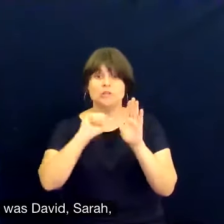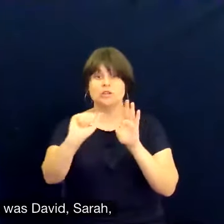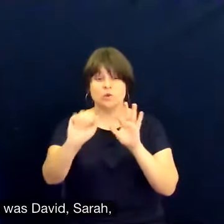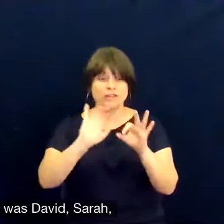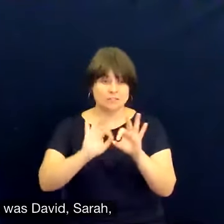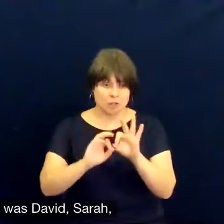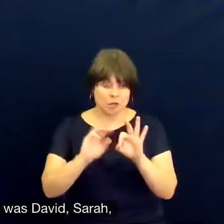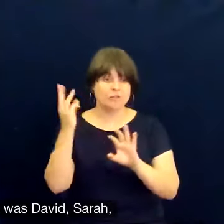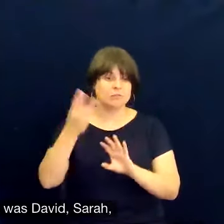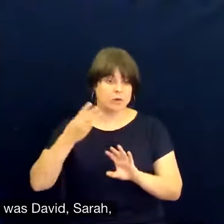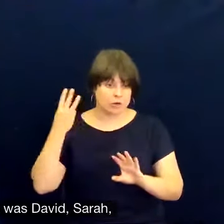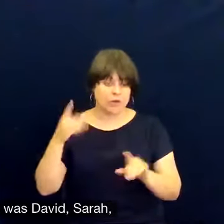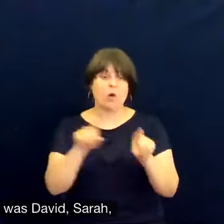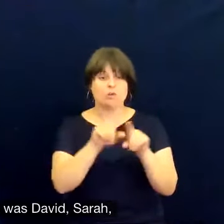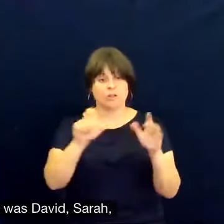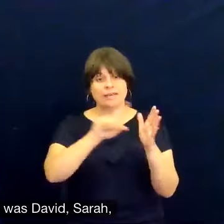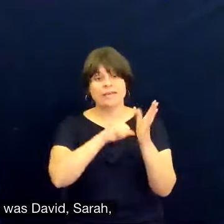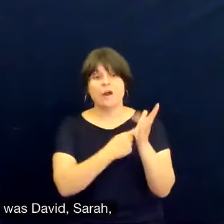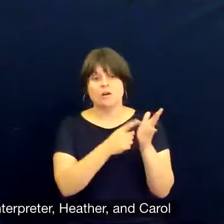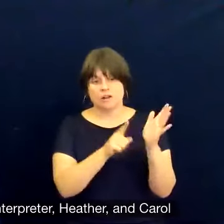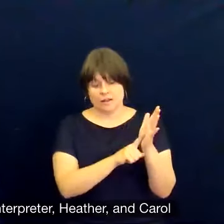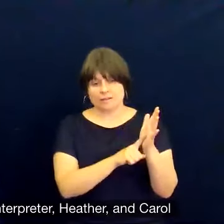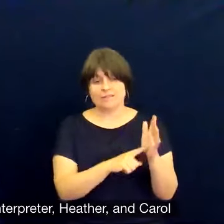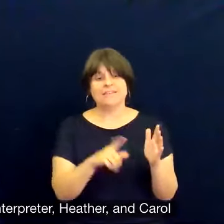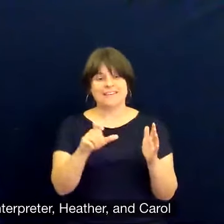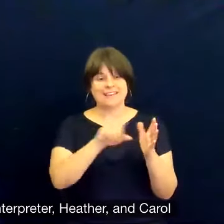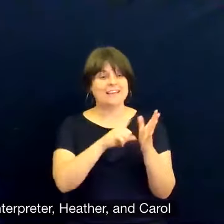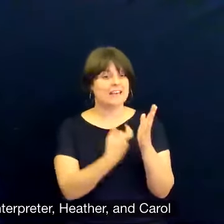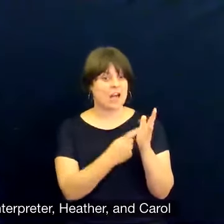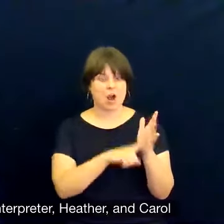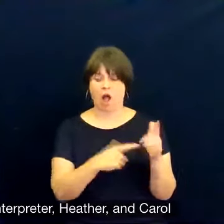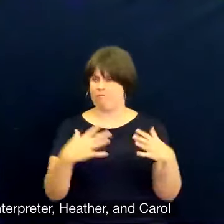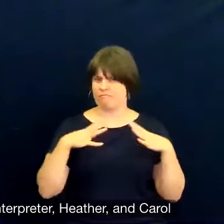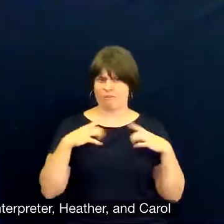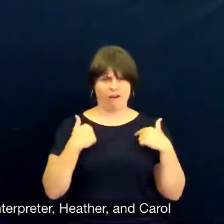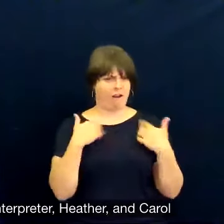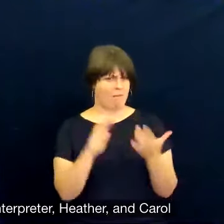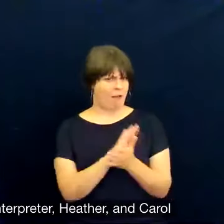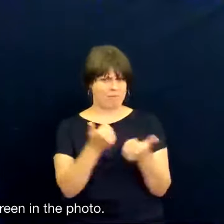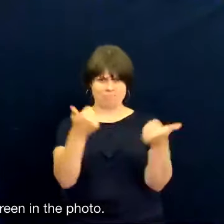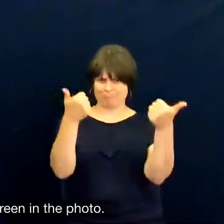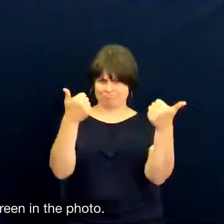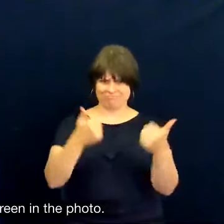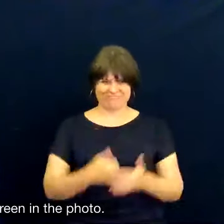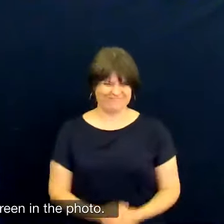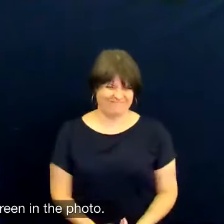and Carol on the screen in the photo. Carol's saying, fine, I'm happy with that. Okay.